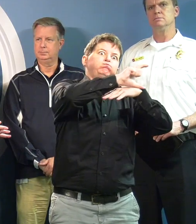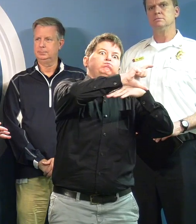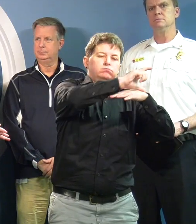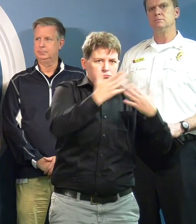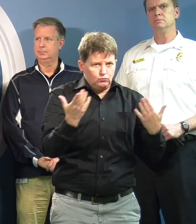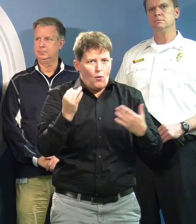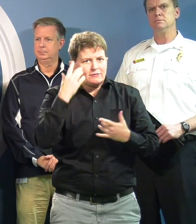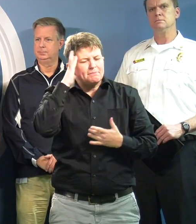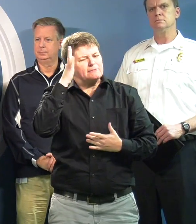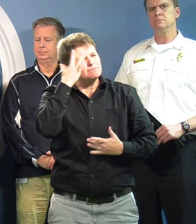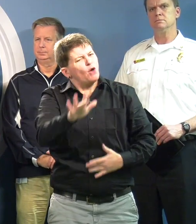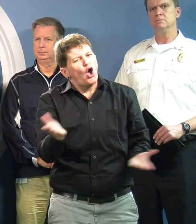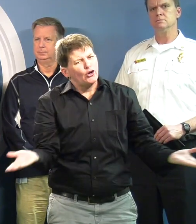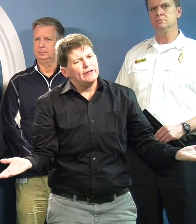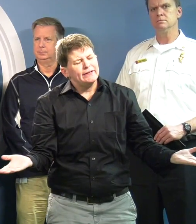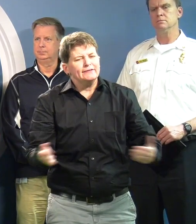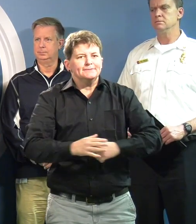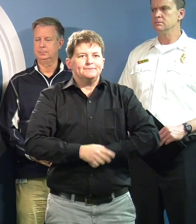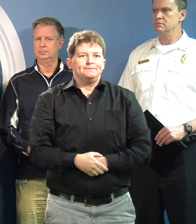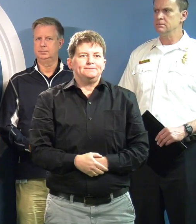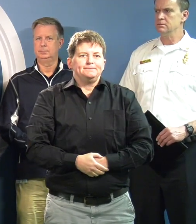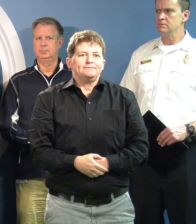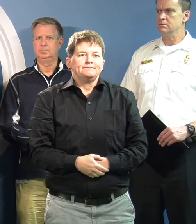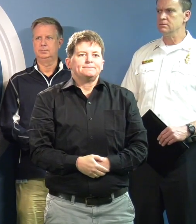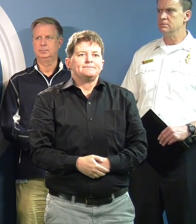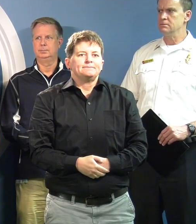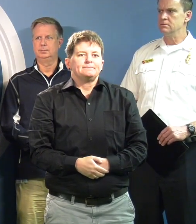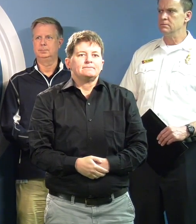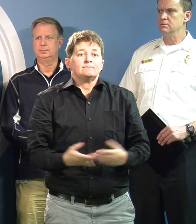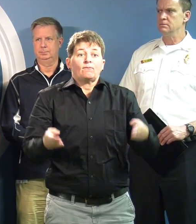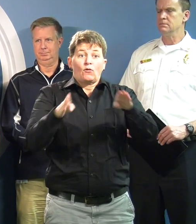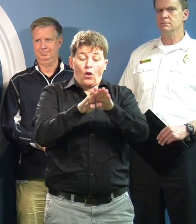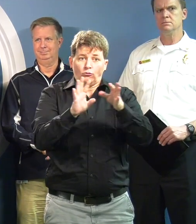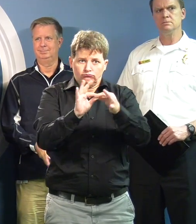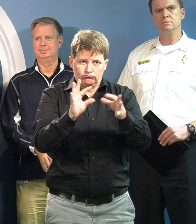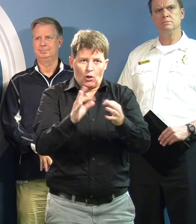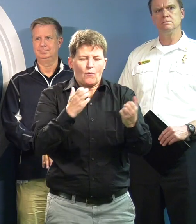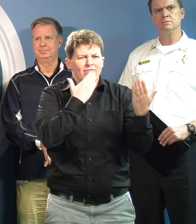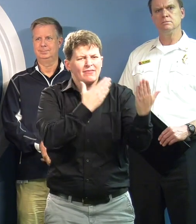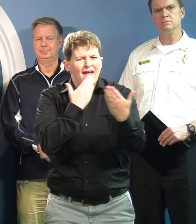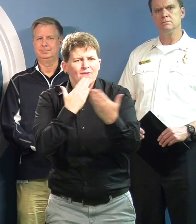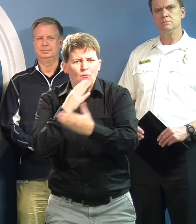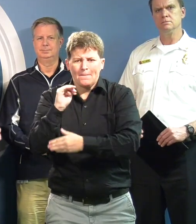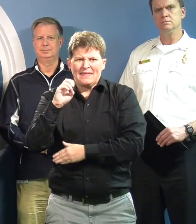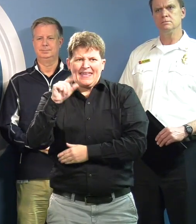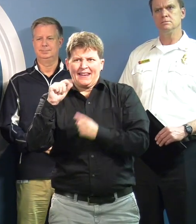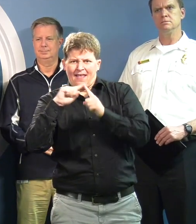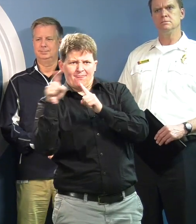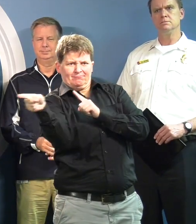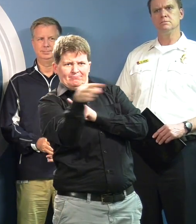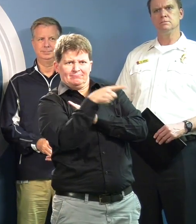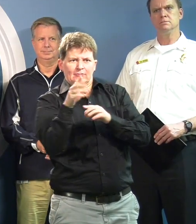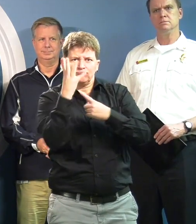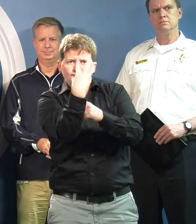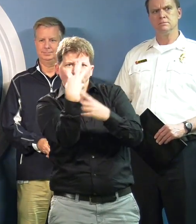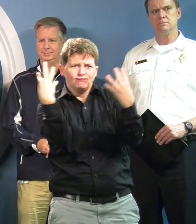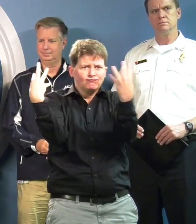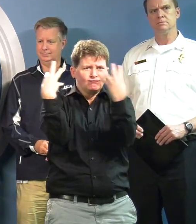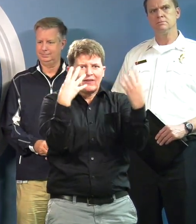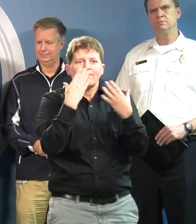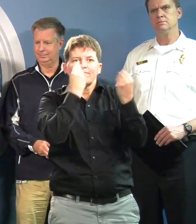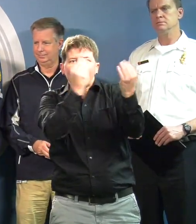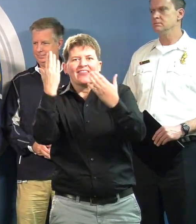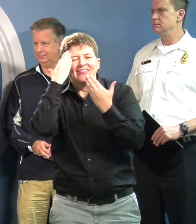And in closing, I just want to thank all of the members of the media for all of your coverage of this, for keeping our citizens informed. Thank you, and we'll see you tomorrow.